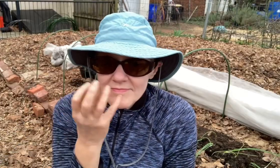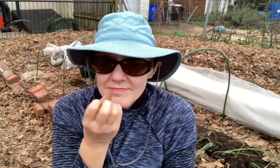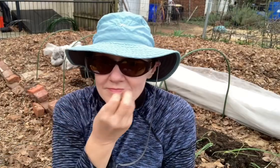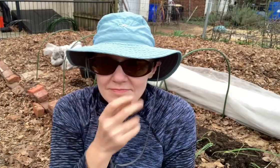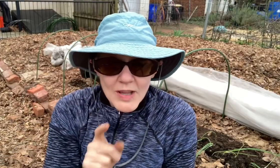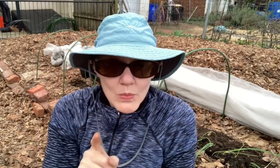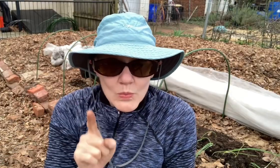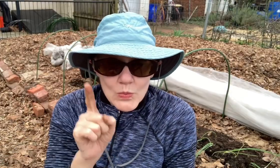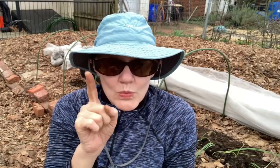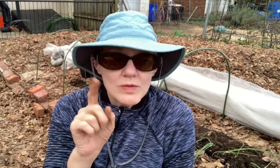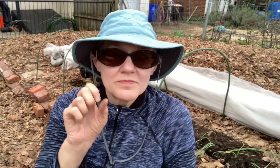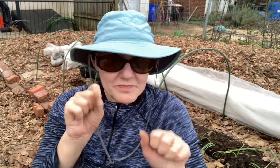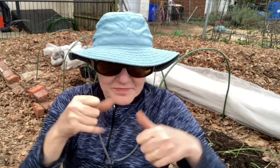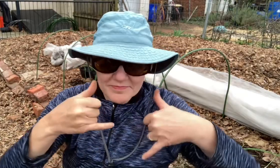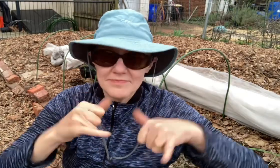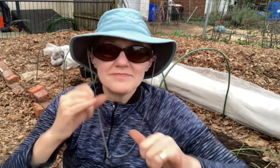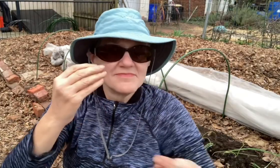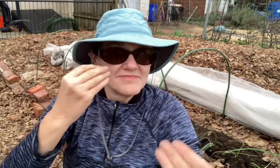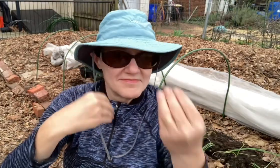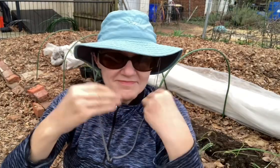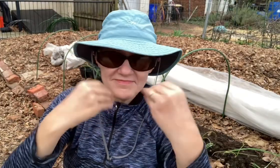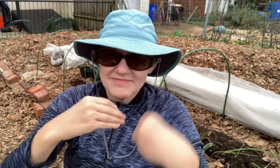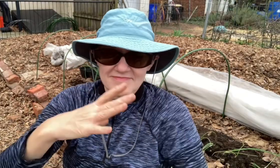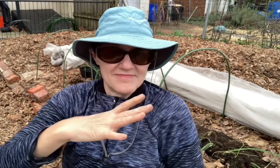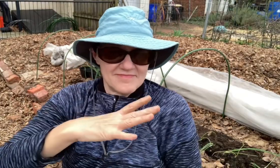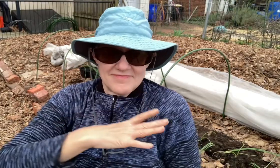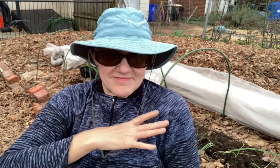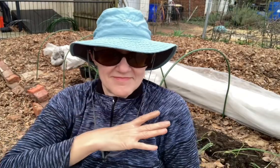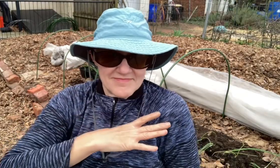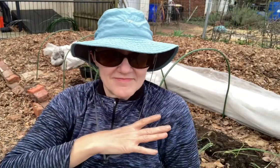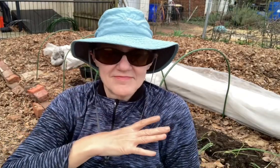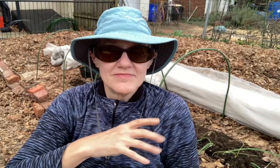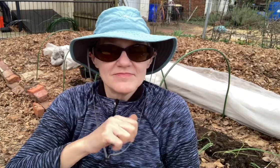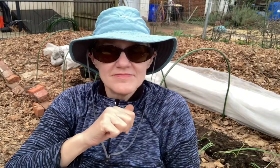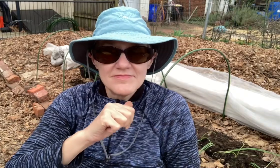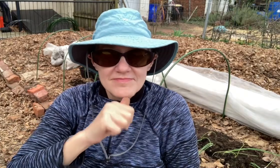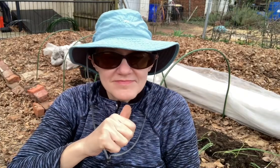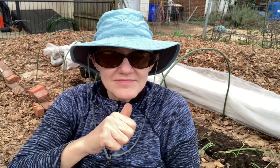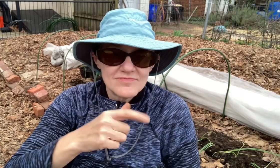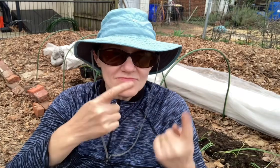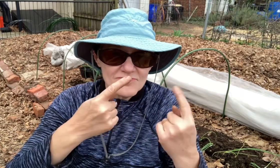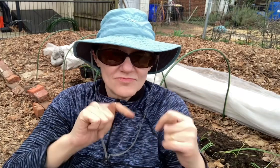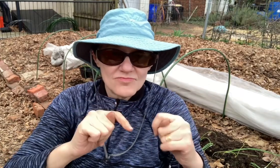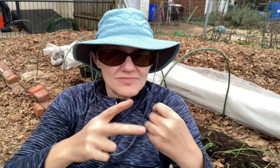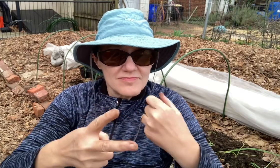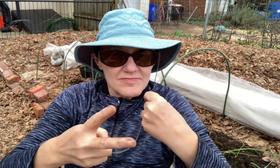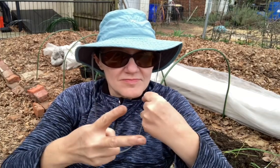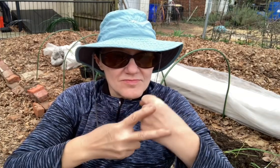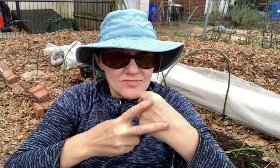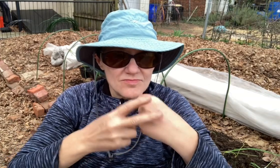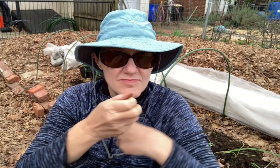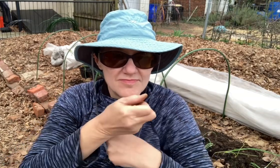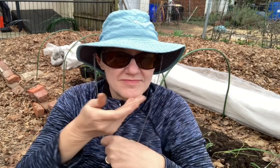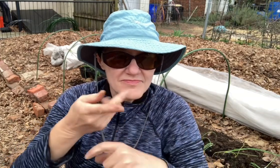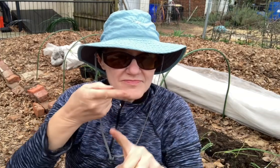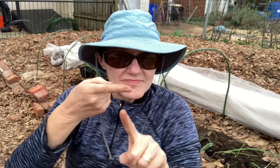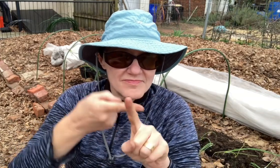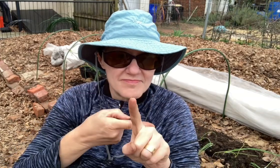So if onions flower, they're still edible. They're just not going to store